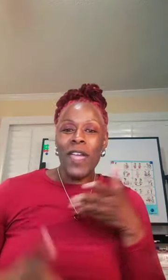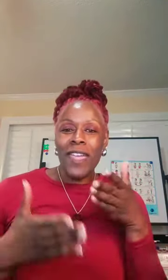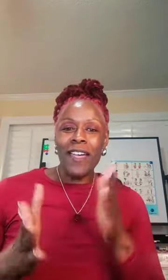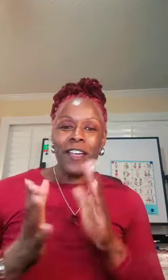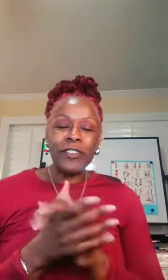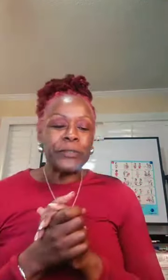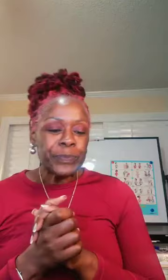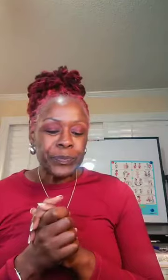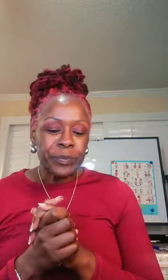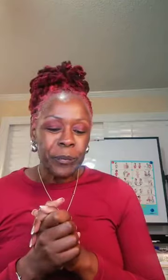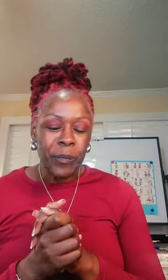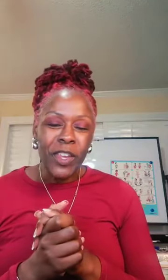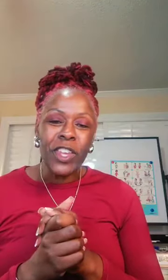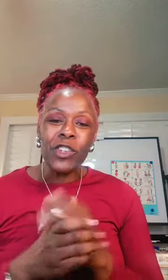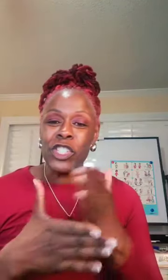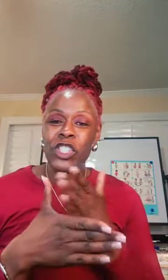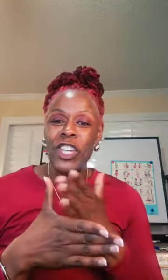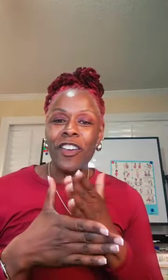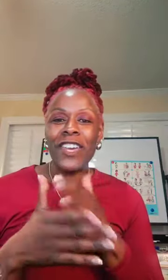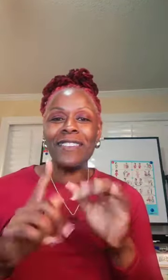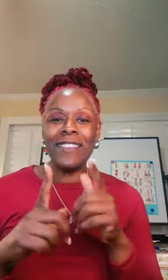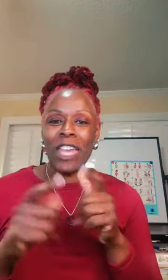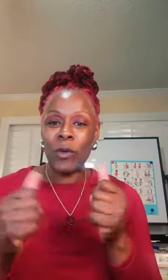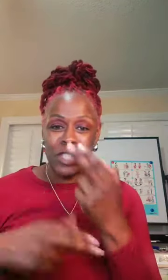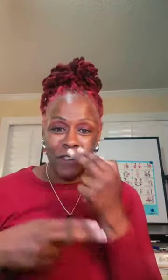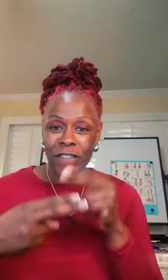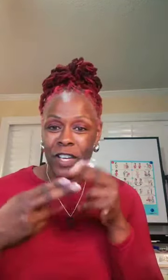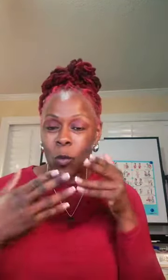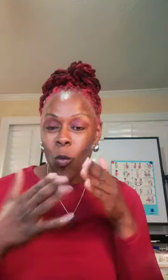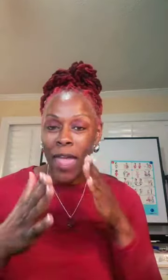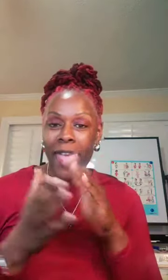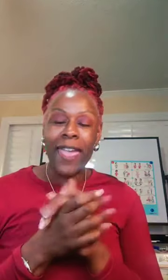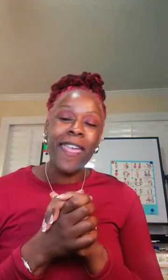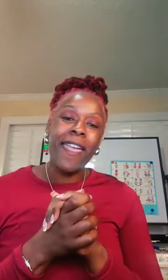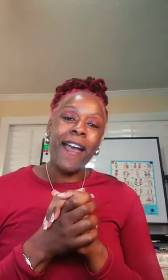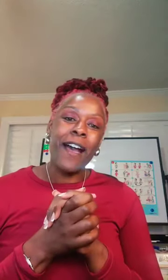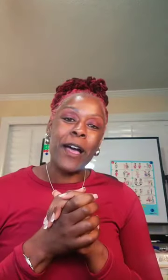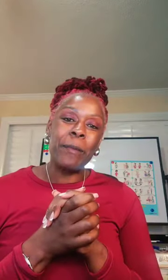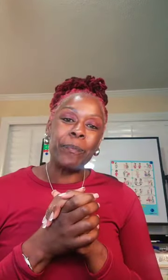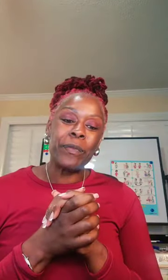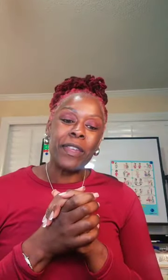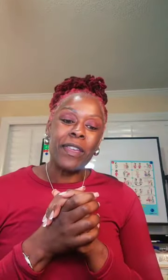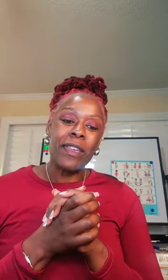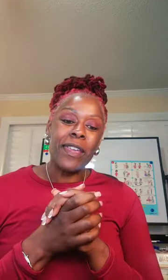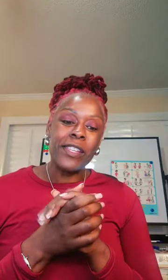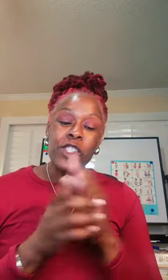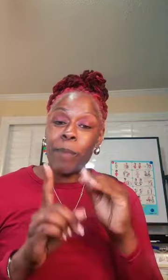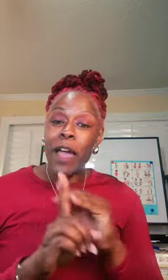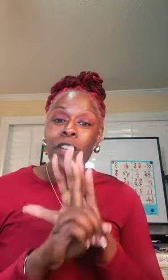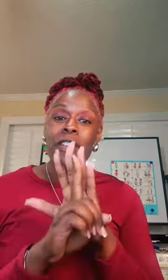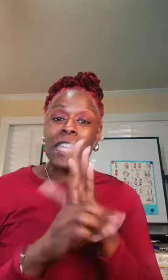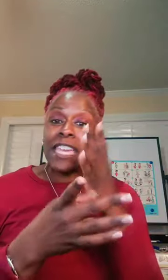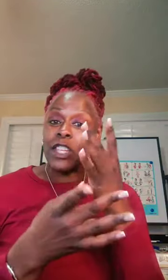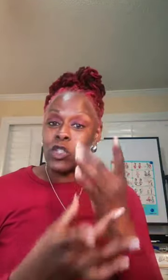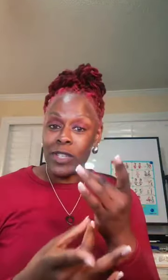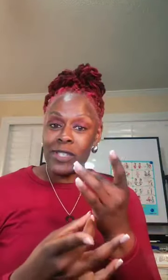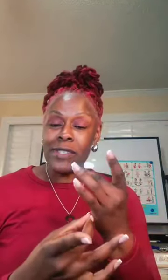way of, just sharing the language in a fun way. inspiring interest